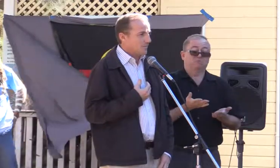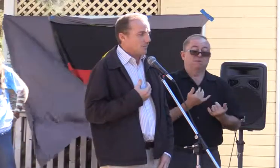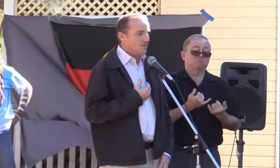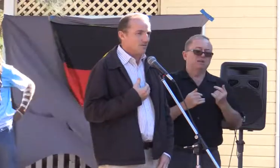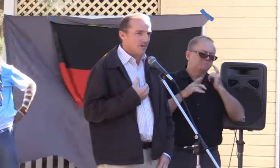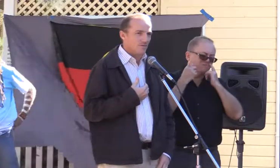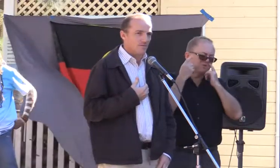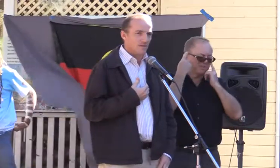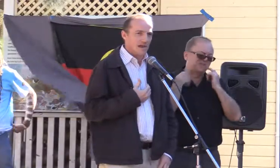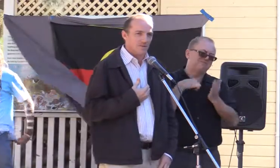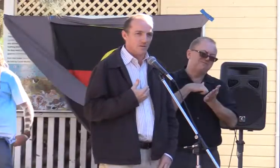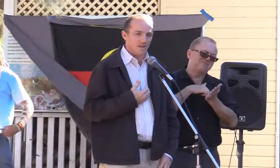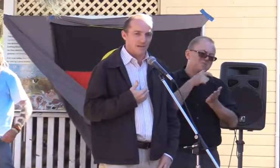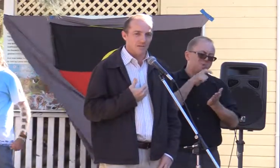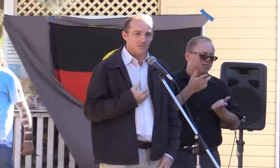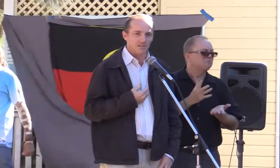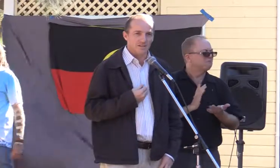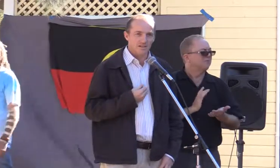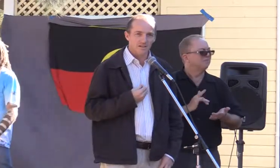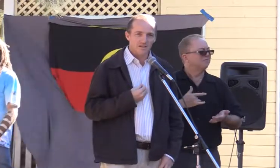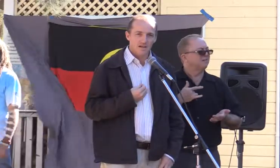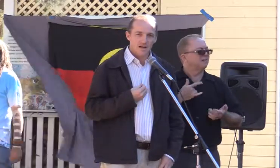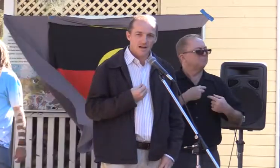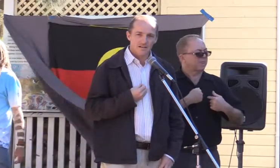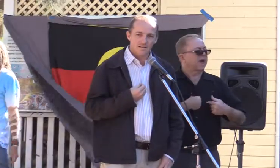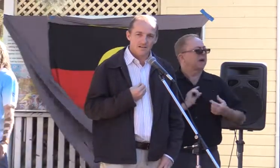trying to put the words to it, a real heartfelt connection. I was at the